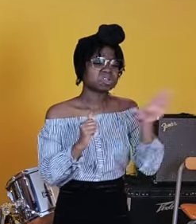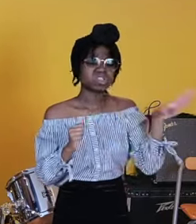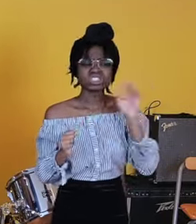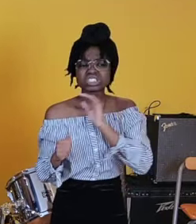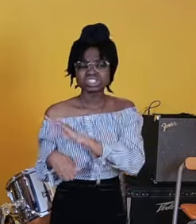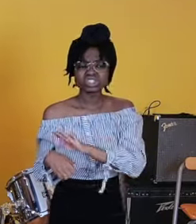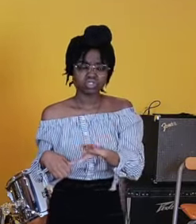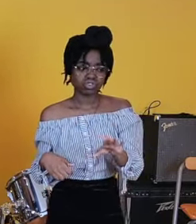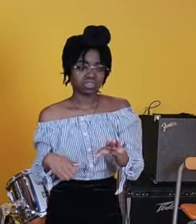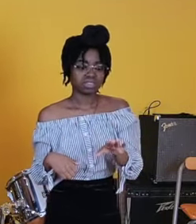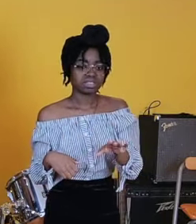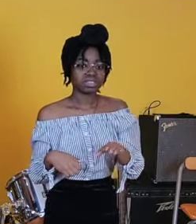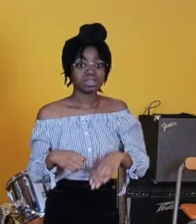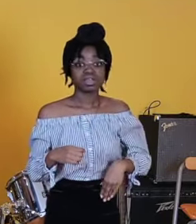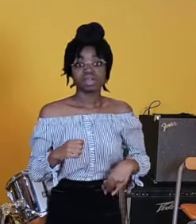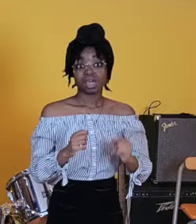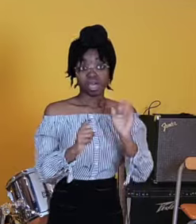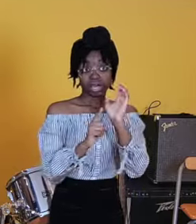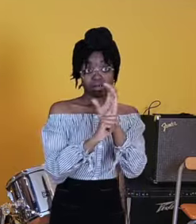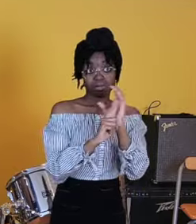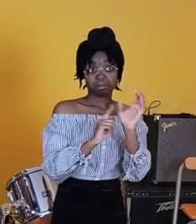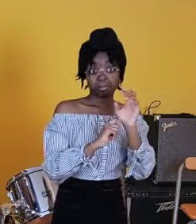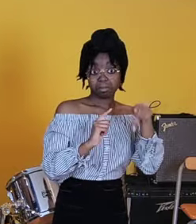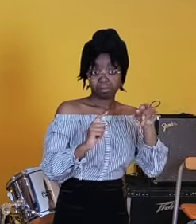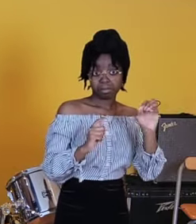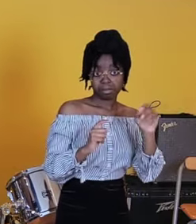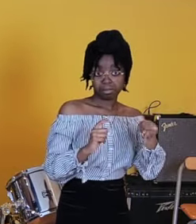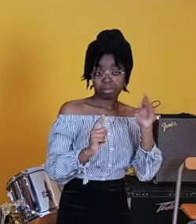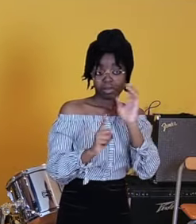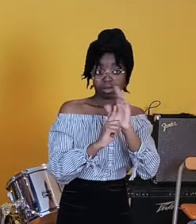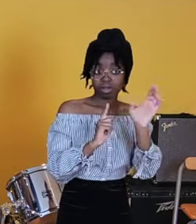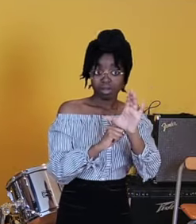See, and from pop culture,